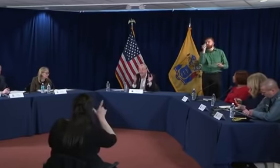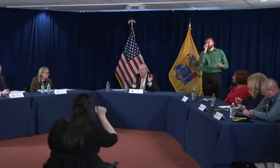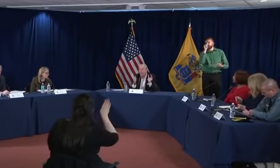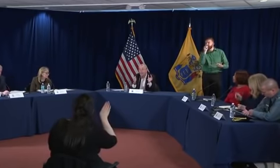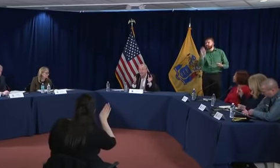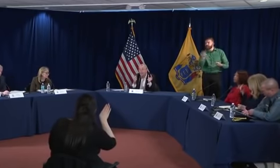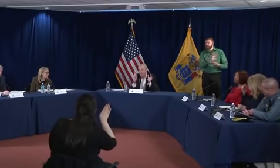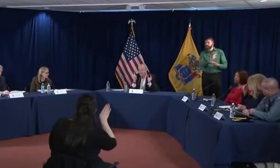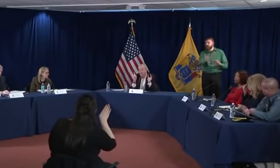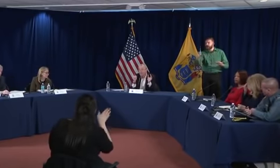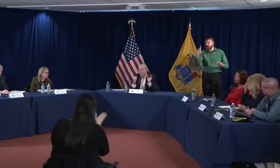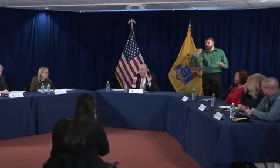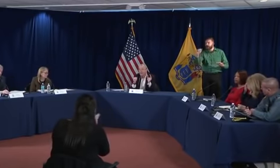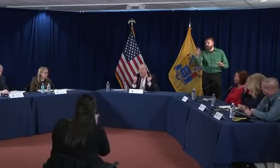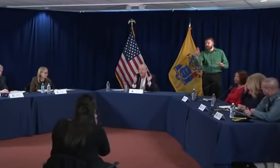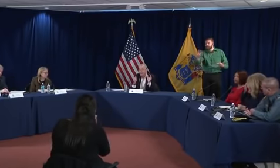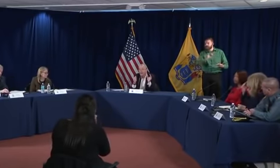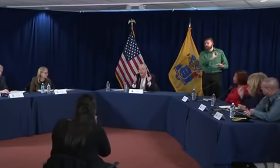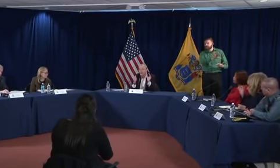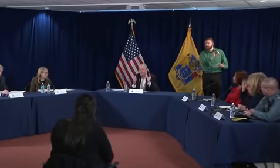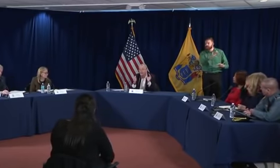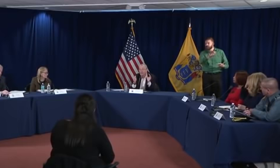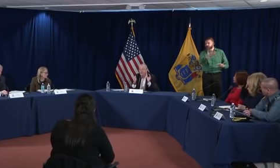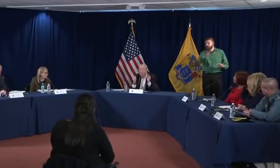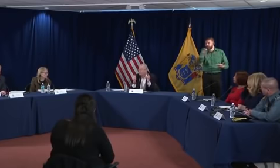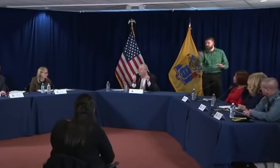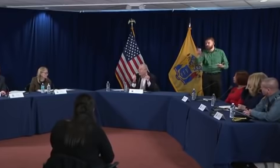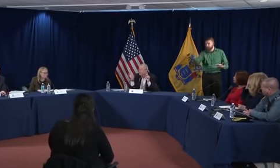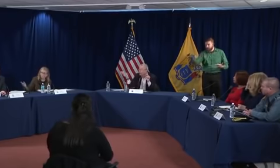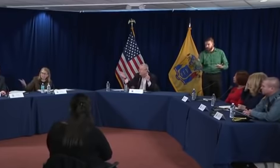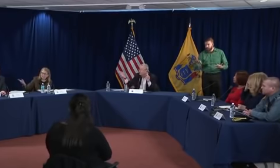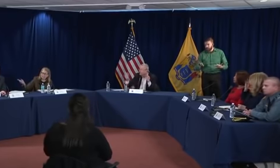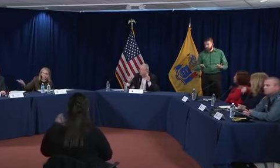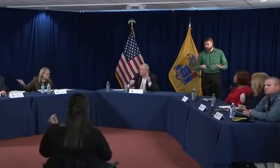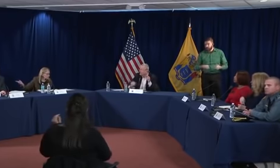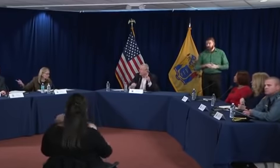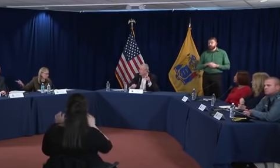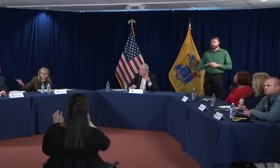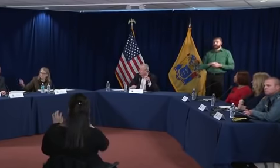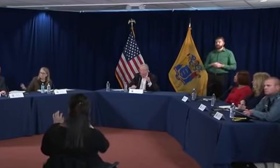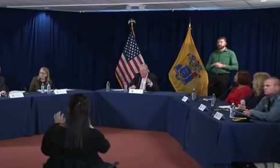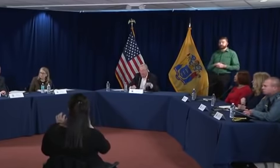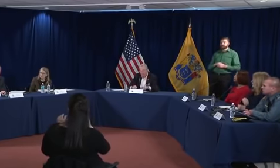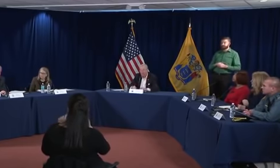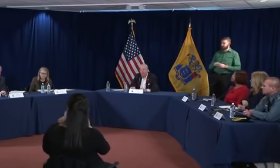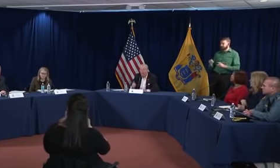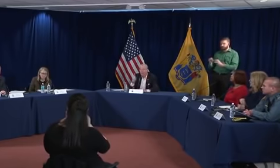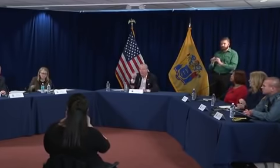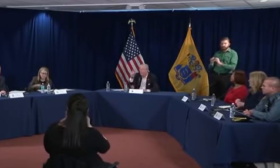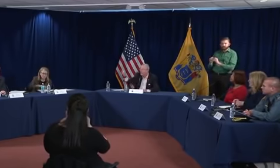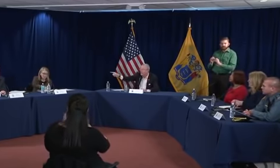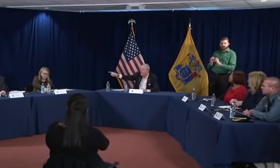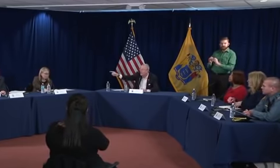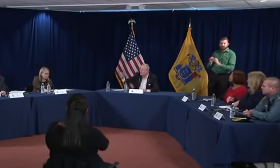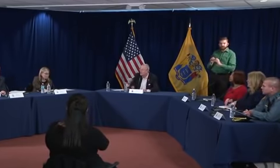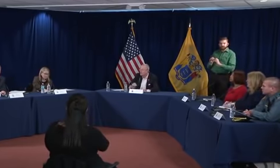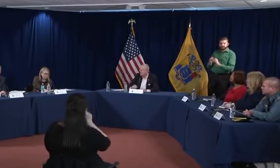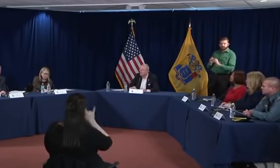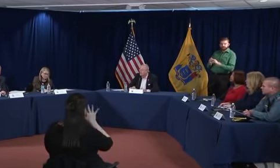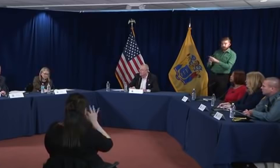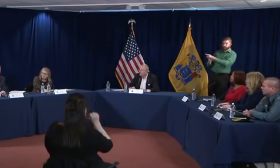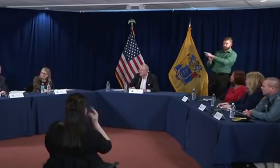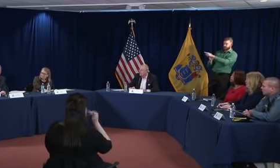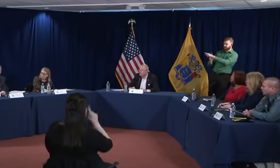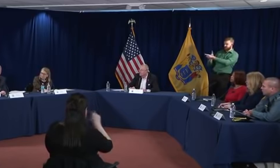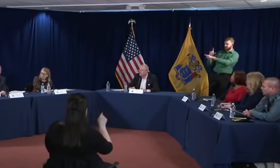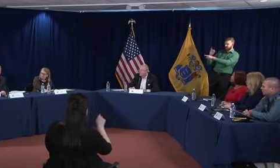test, high scale, by the way, which is important, high volume testing companies. Is that fair? Dr. Lifshitz would be able to. Yes. Hold on one sec. Ed.